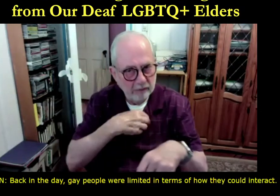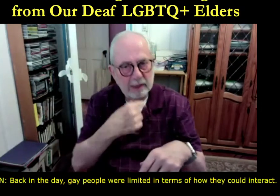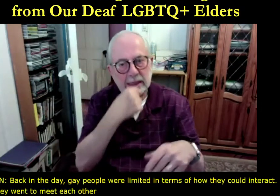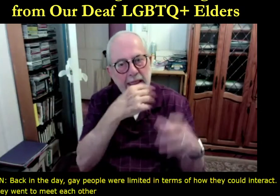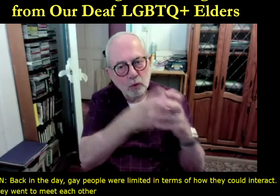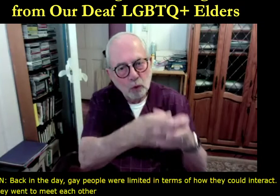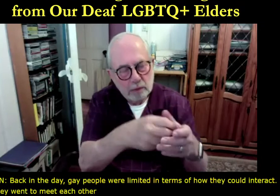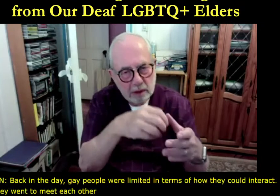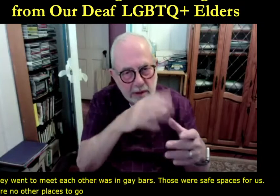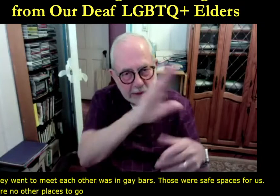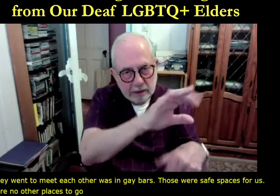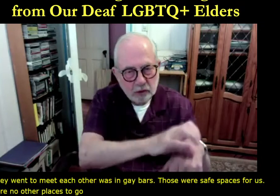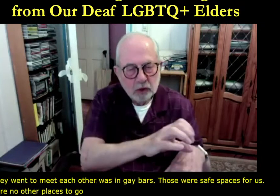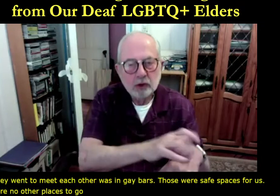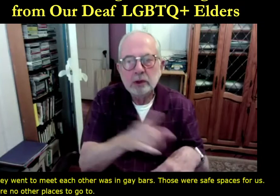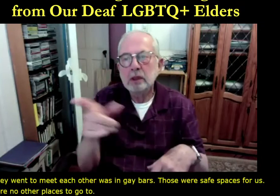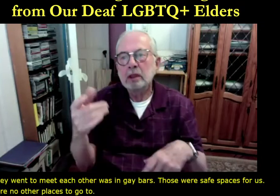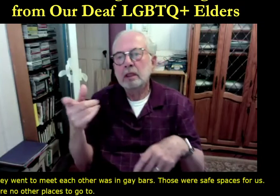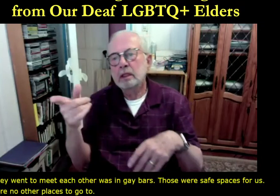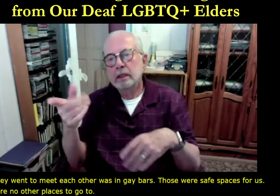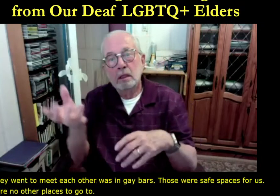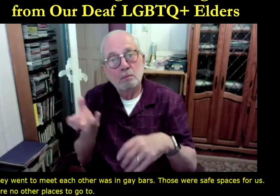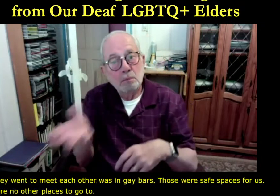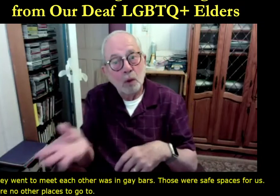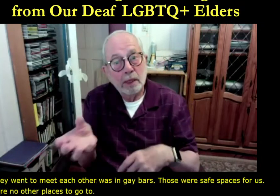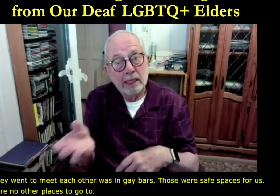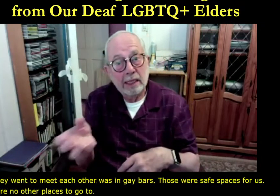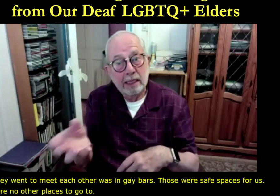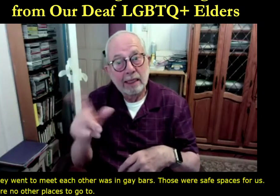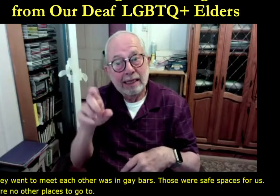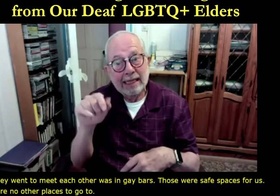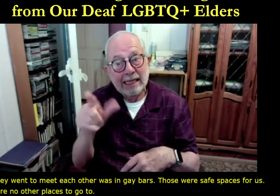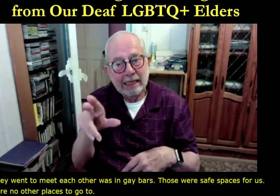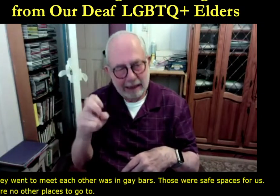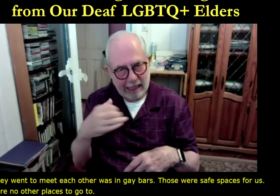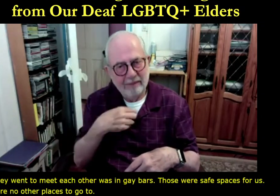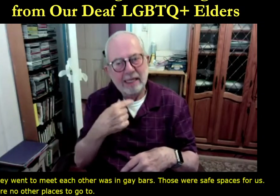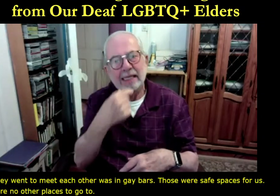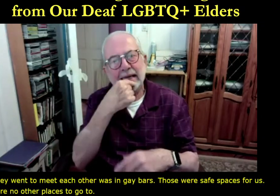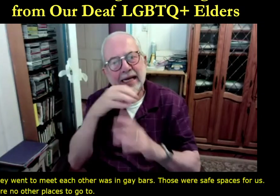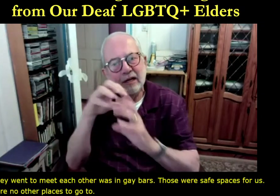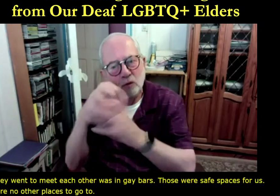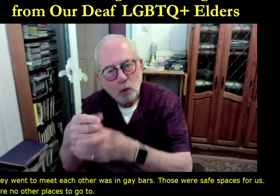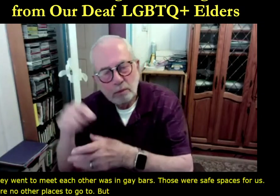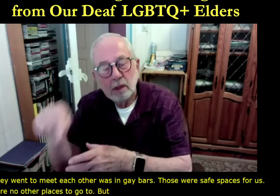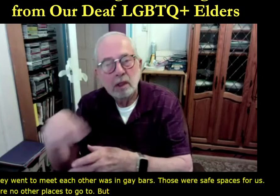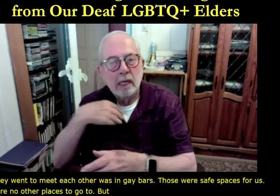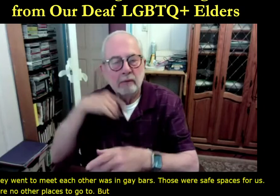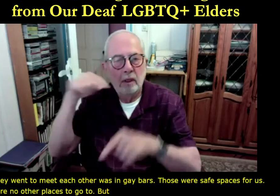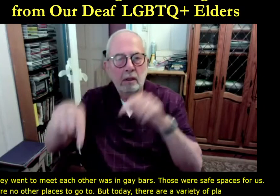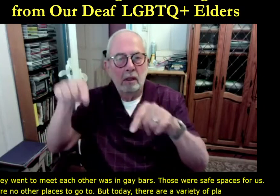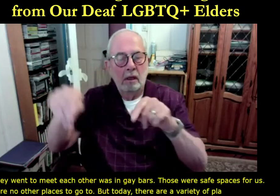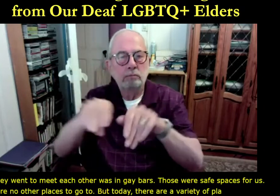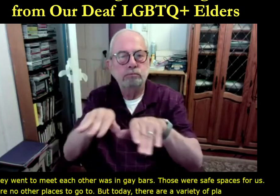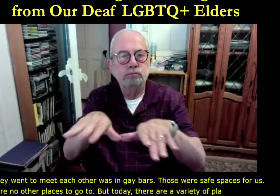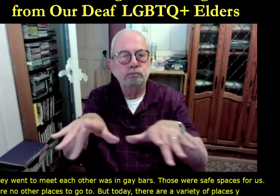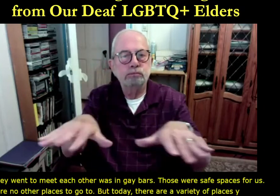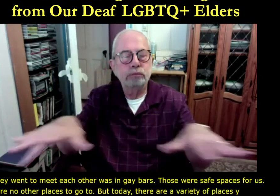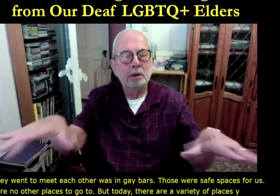variety of places you can go there are churches that have gay groups there are bowling leagues that have gay groups um